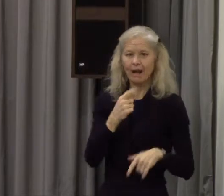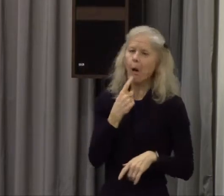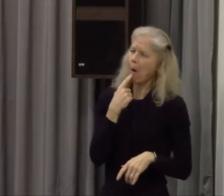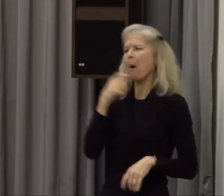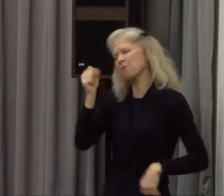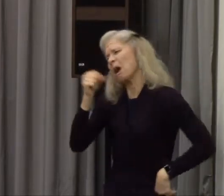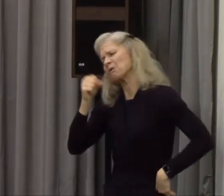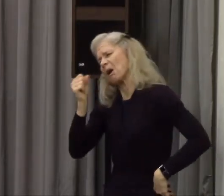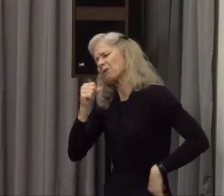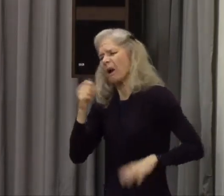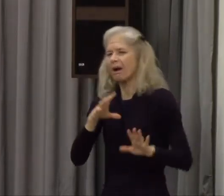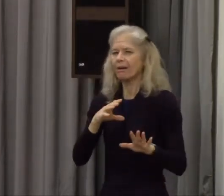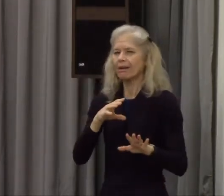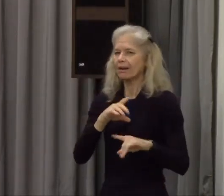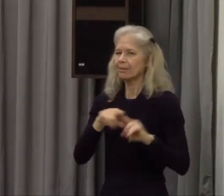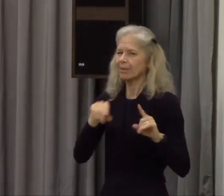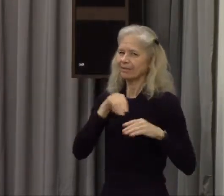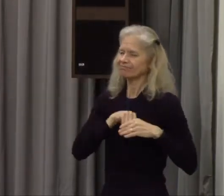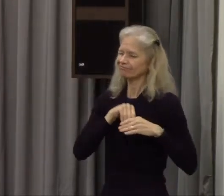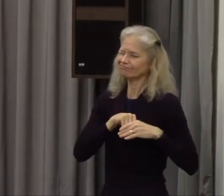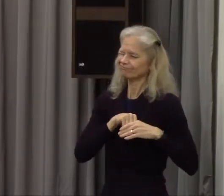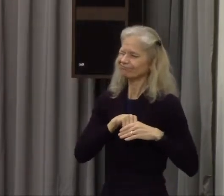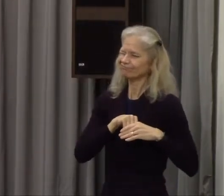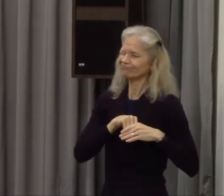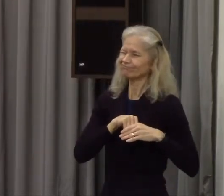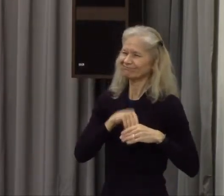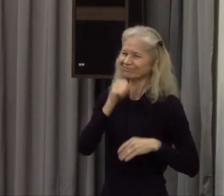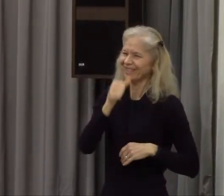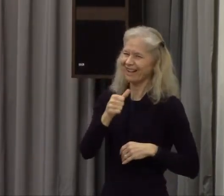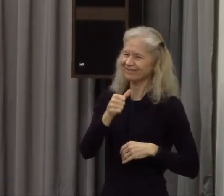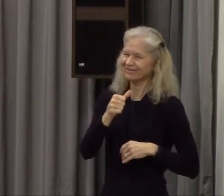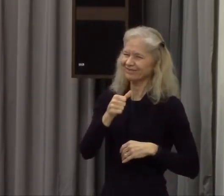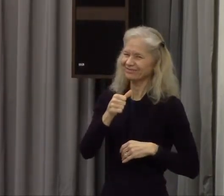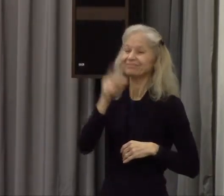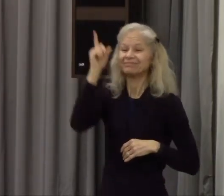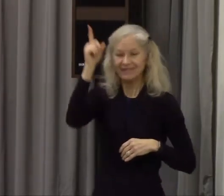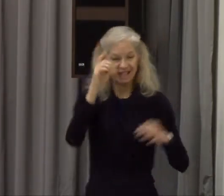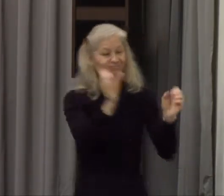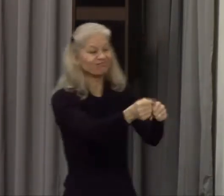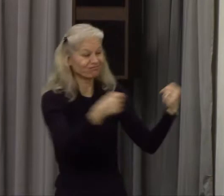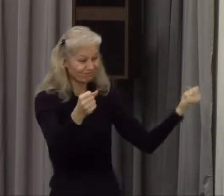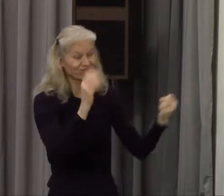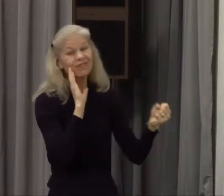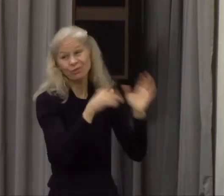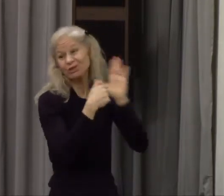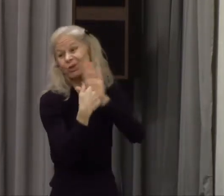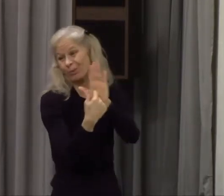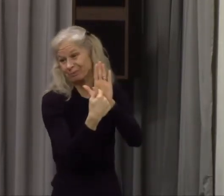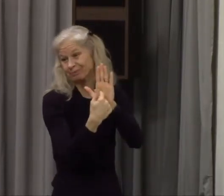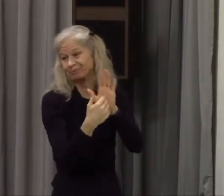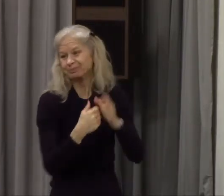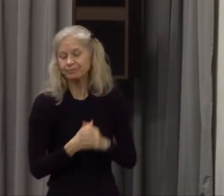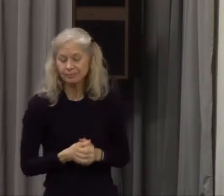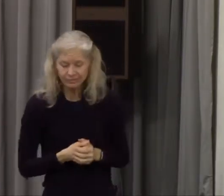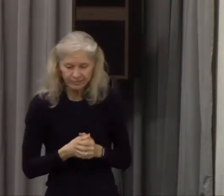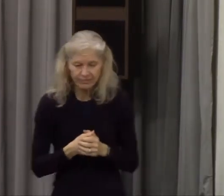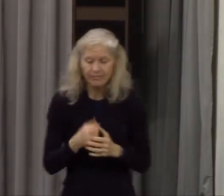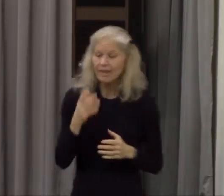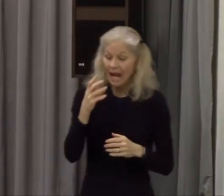as many as have sinned in the law shall be judged by the law." He says this will happen in the day when